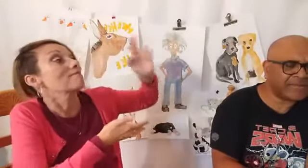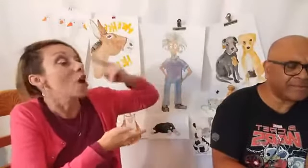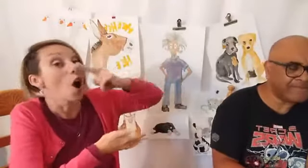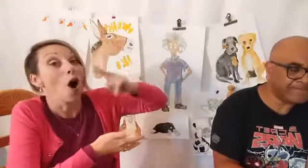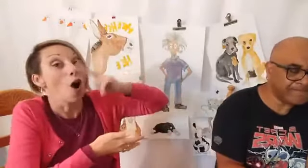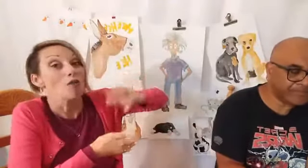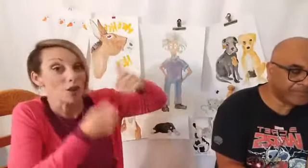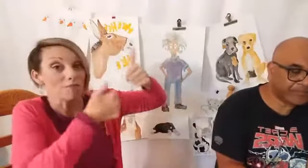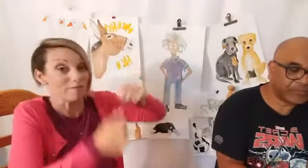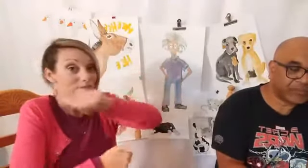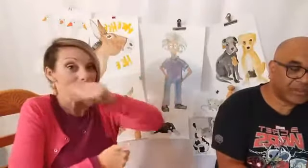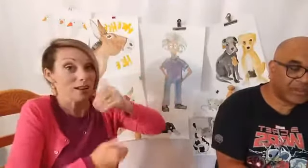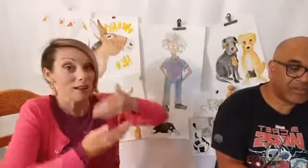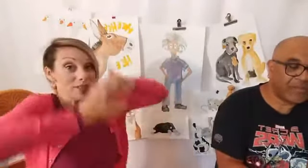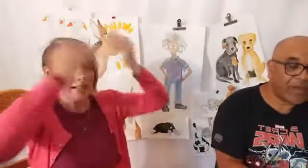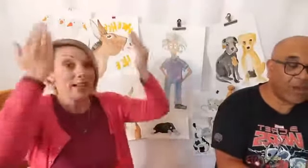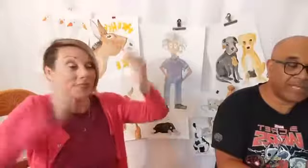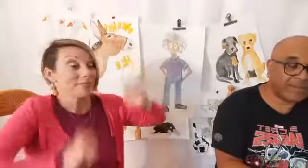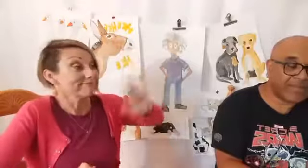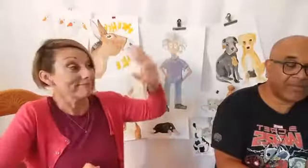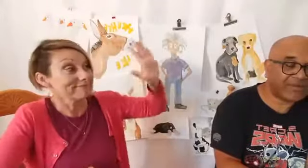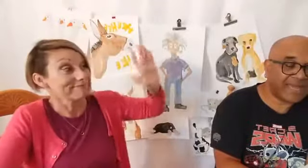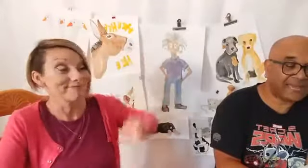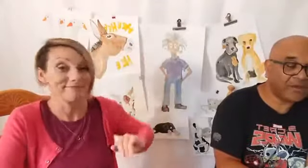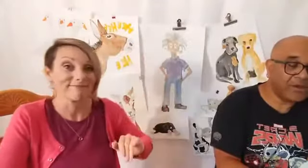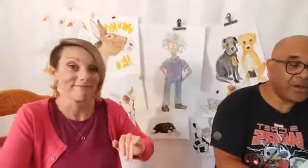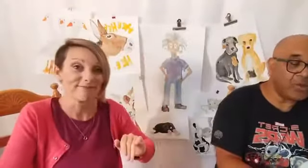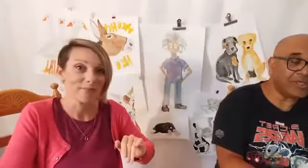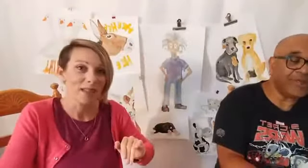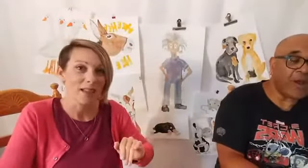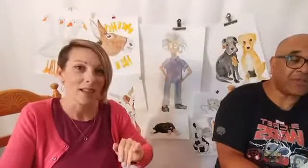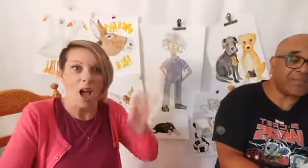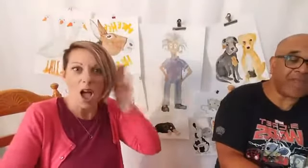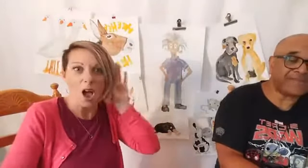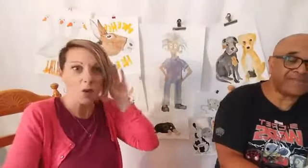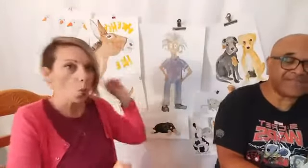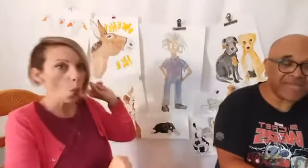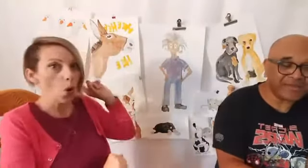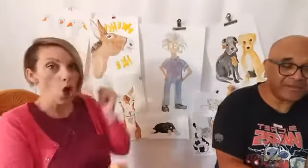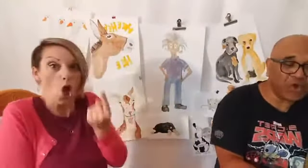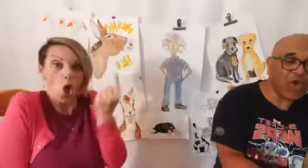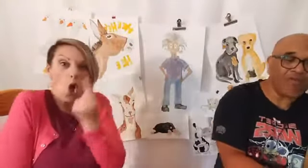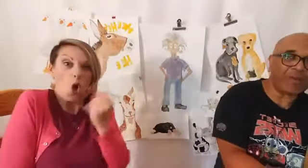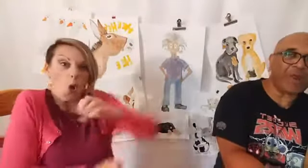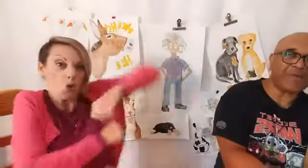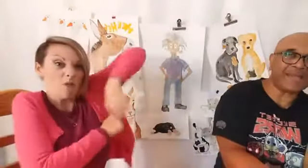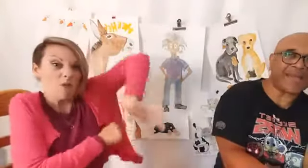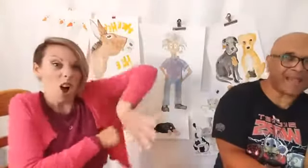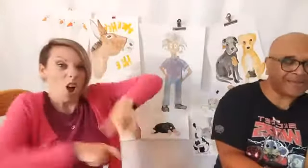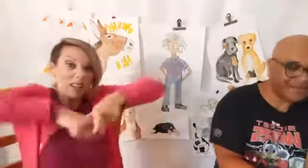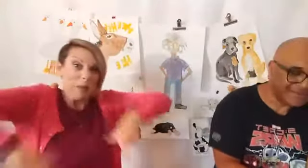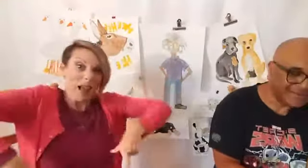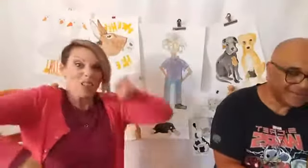again." From behind him came a very loud, "Who's a farty pants then? You're a